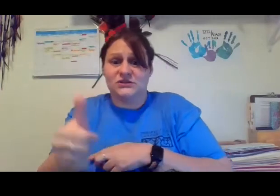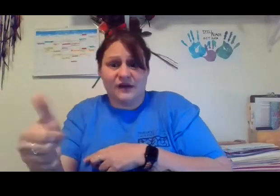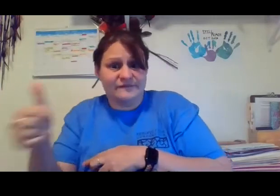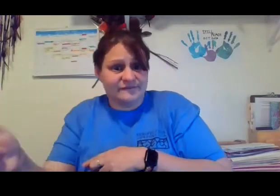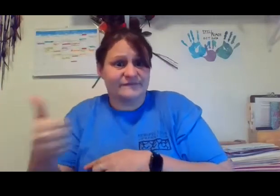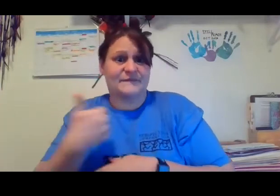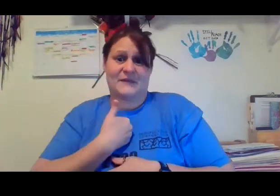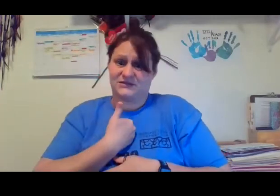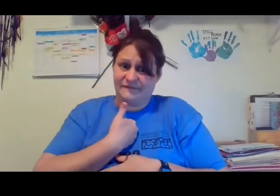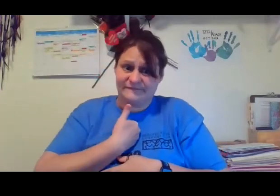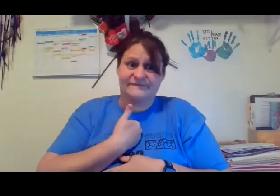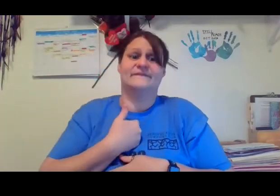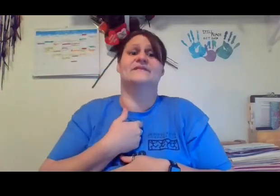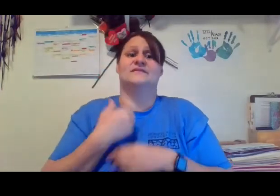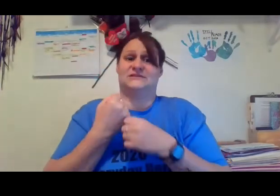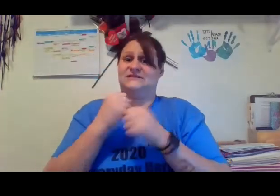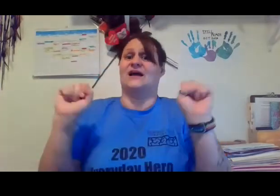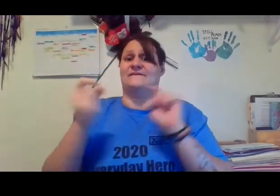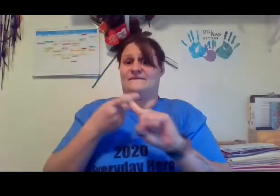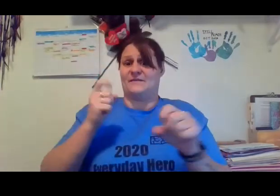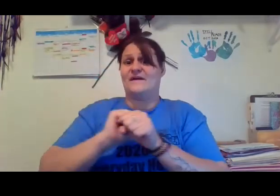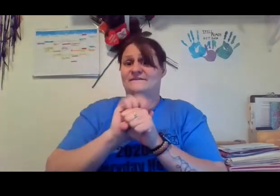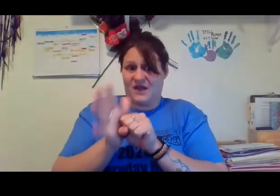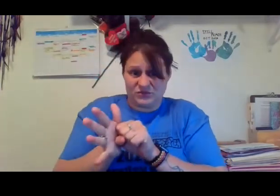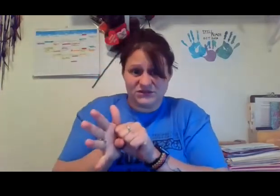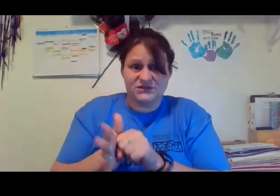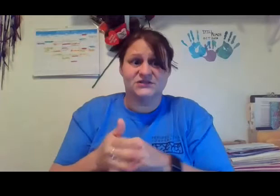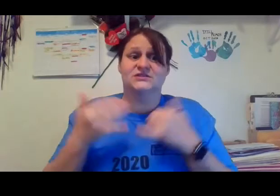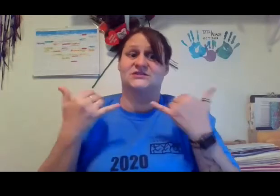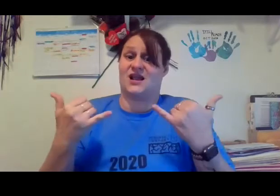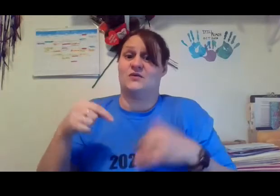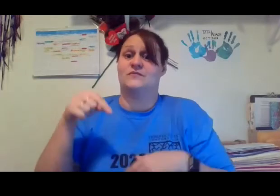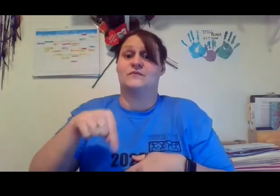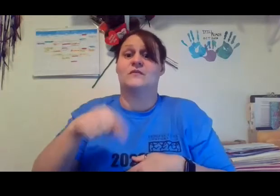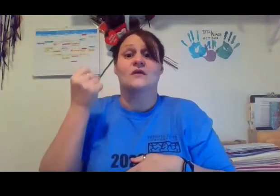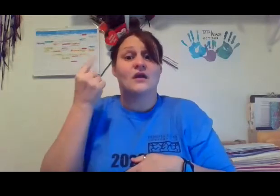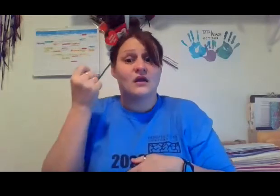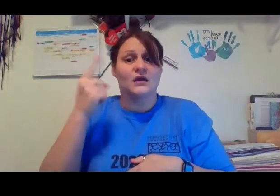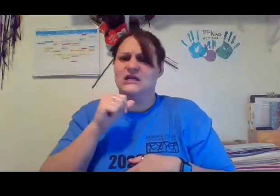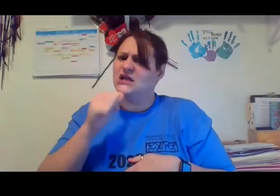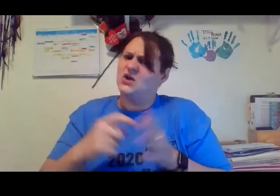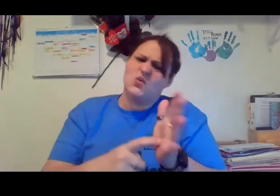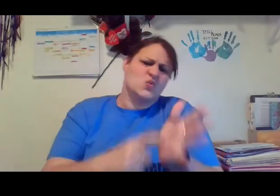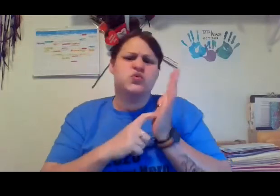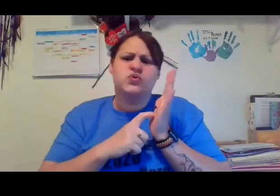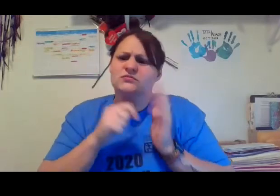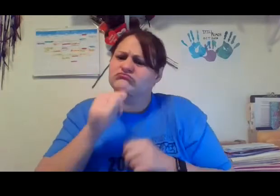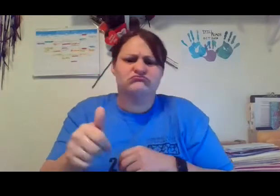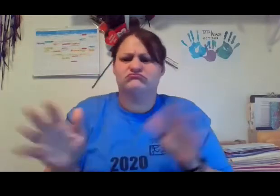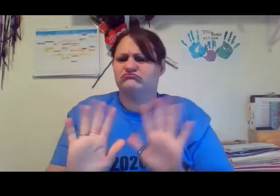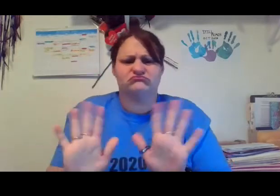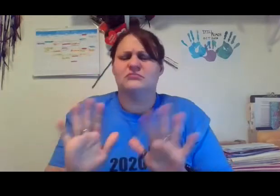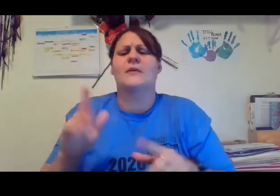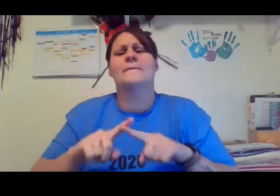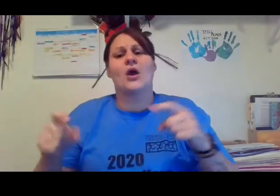and focusing on not only your own safety and well-being, but also the health of the people we support. So this message